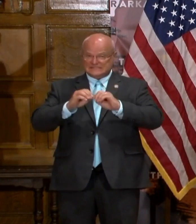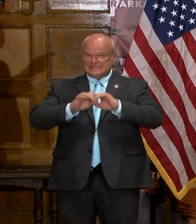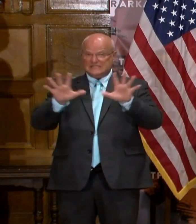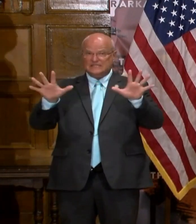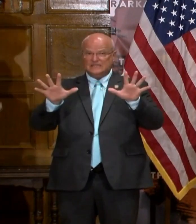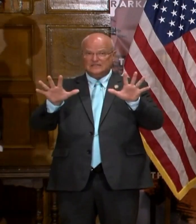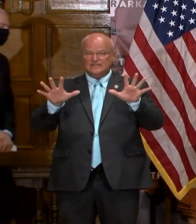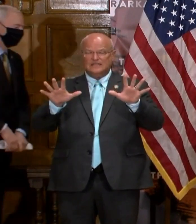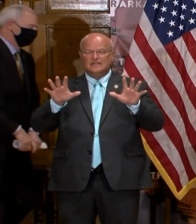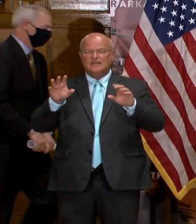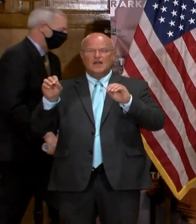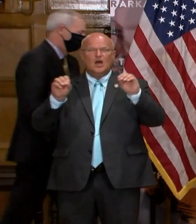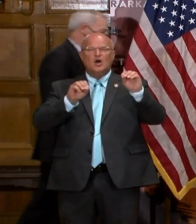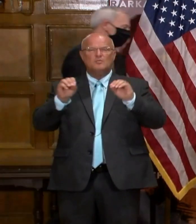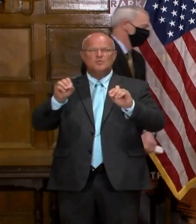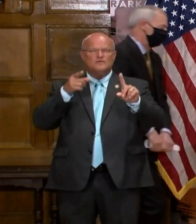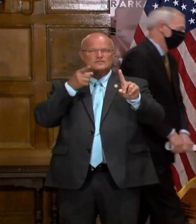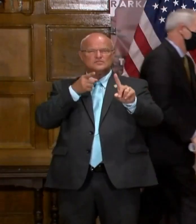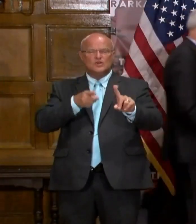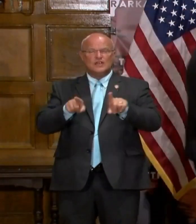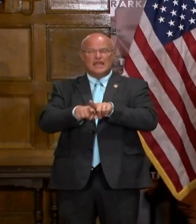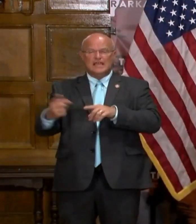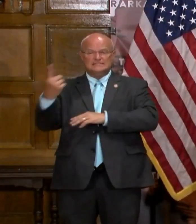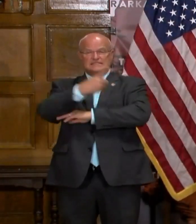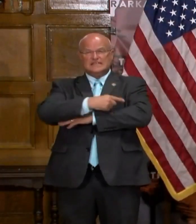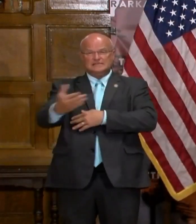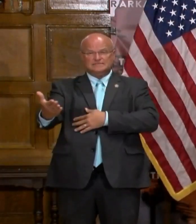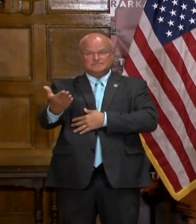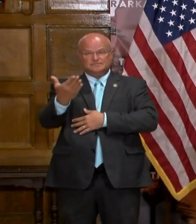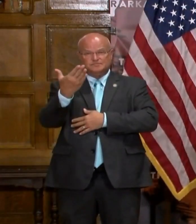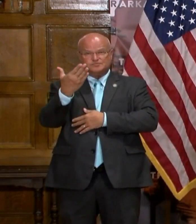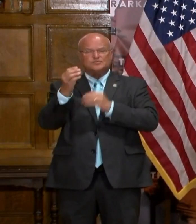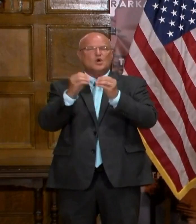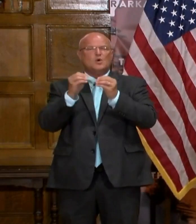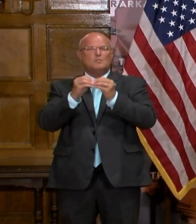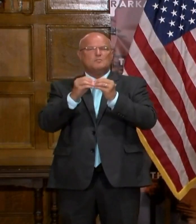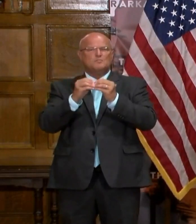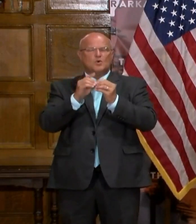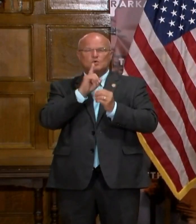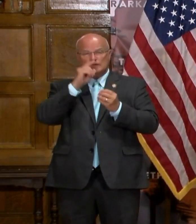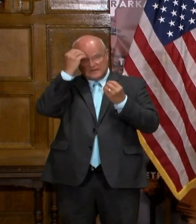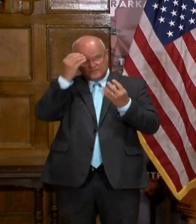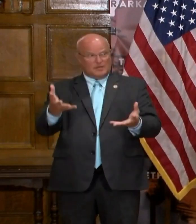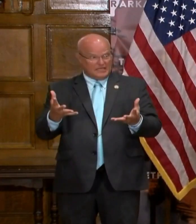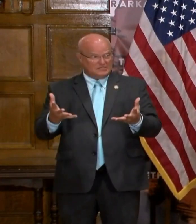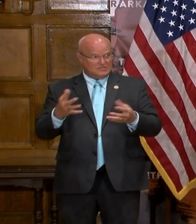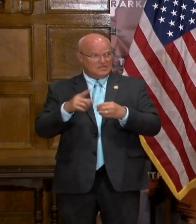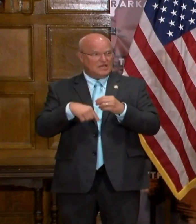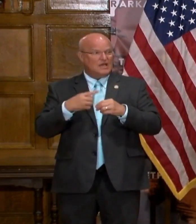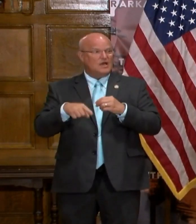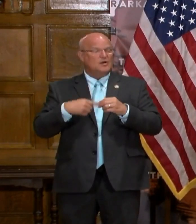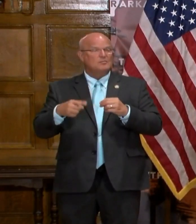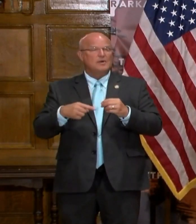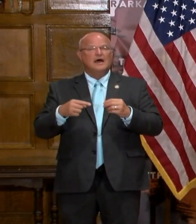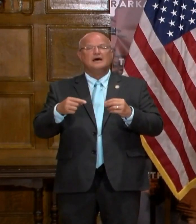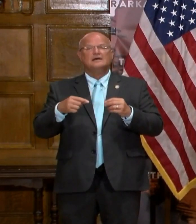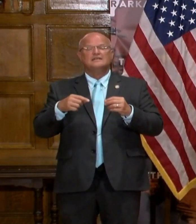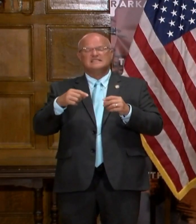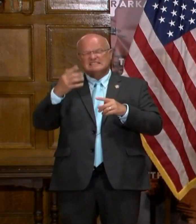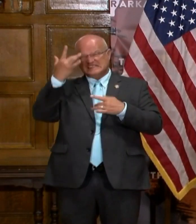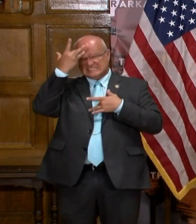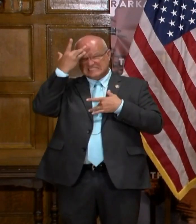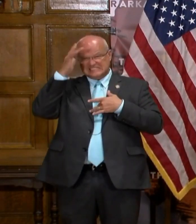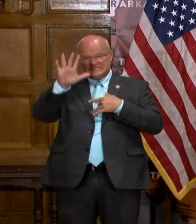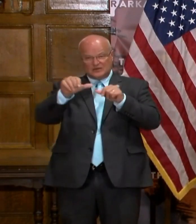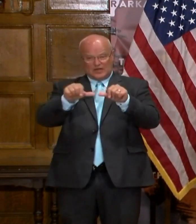clearly a moving target, that as the date approaches, we will be able to give them more concrete information about the prevalence of the disease